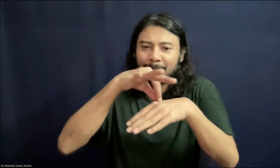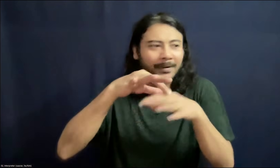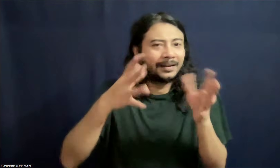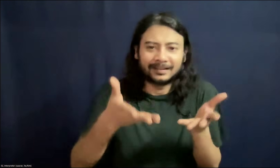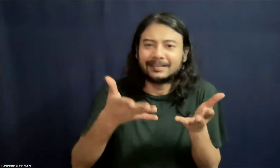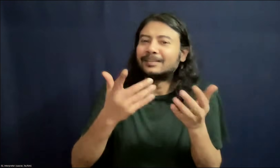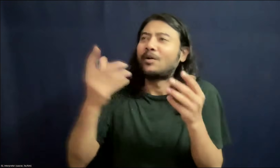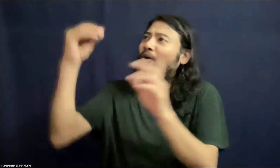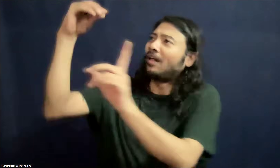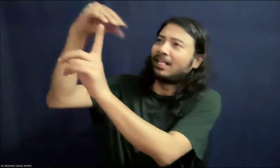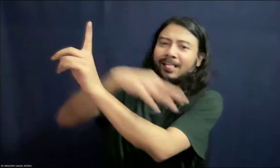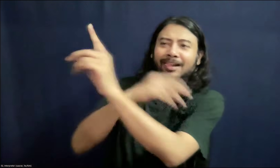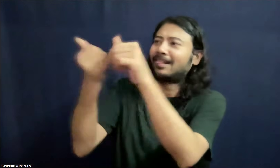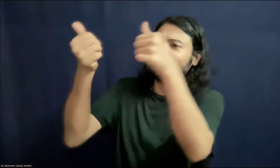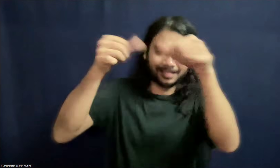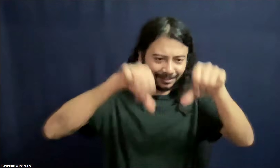try to come back to me.